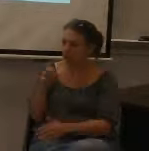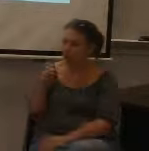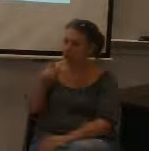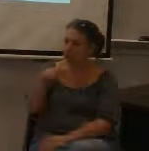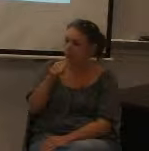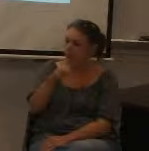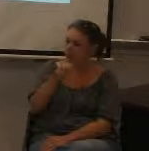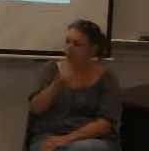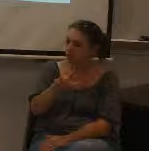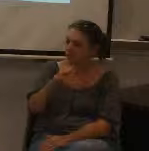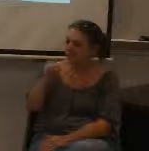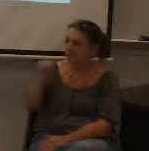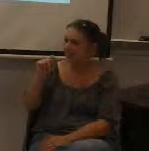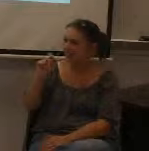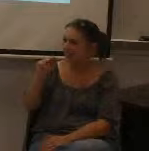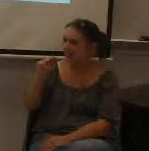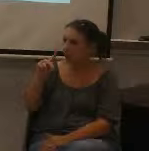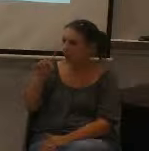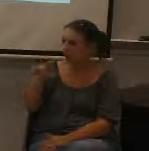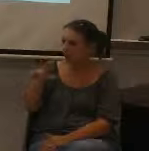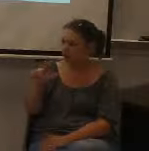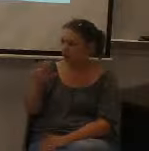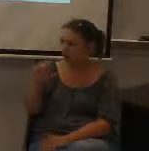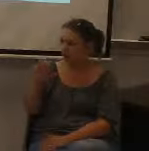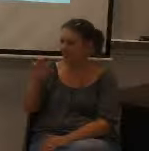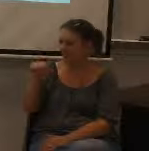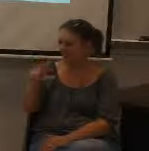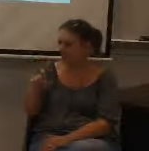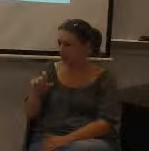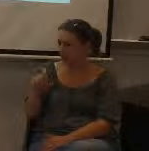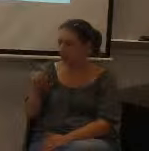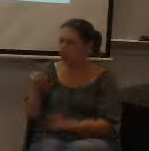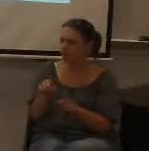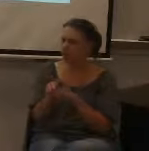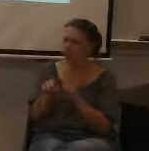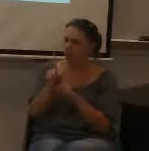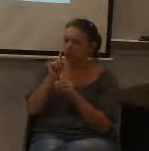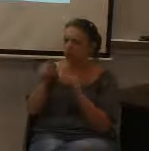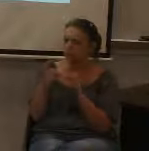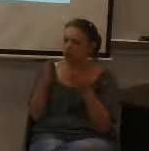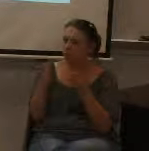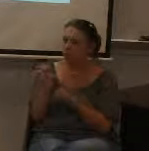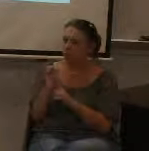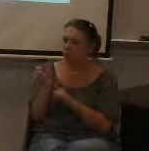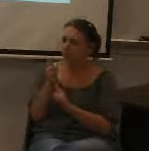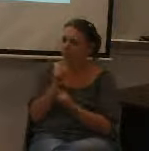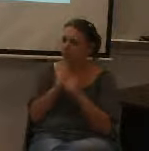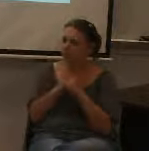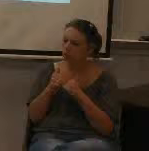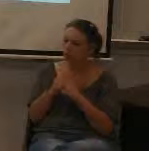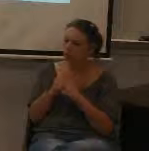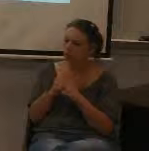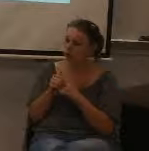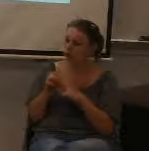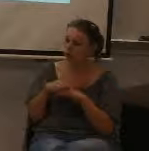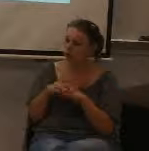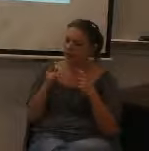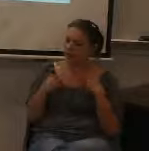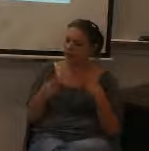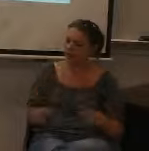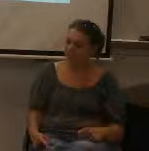scales. But we can also think about the way the environment is structured on physically in different